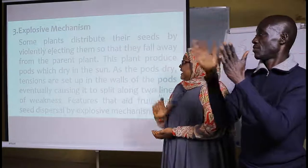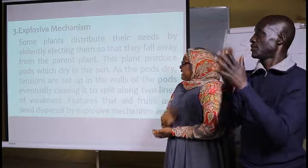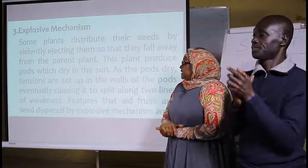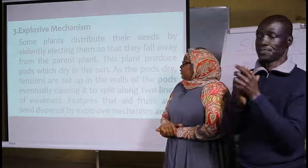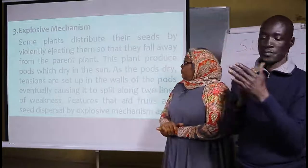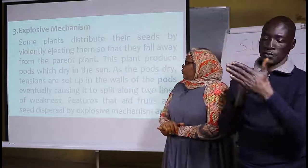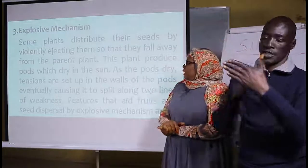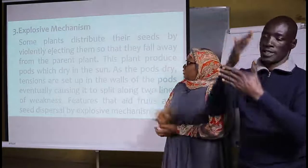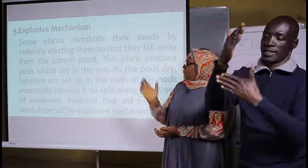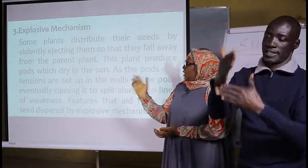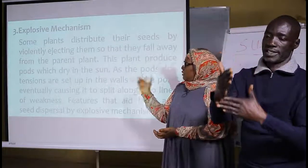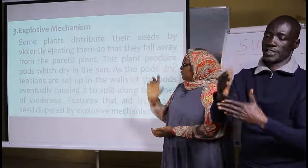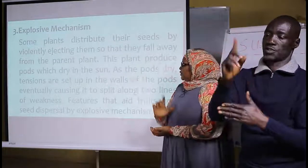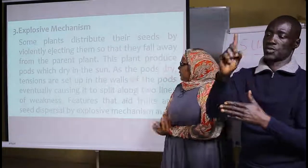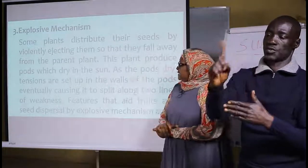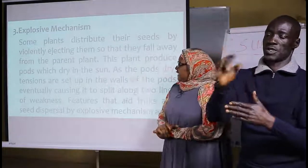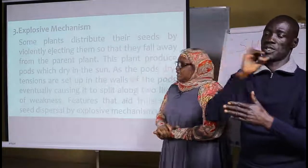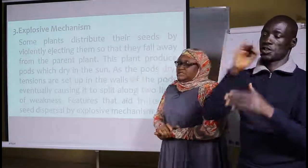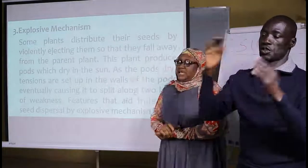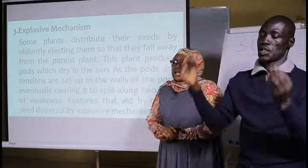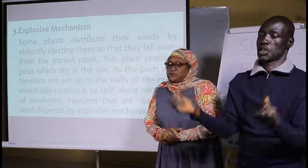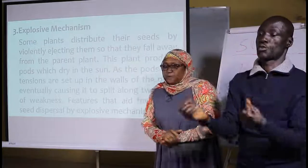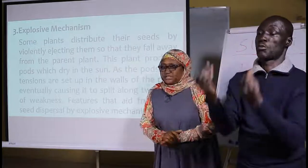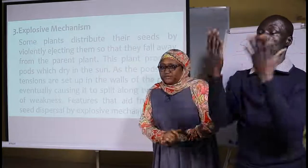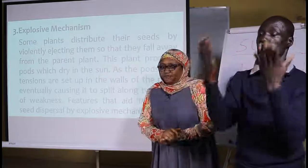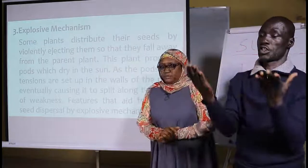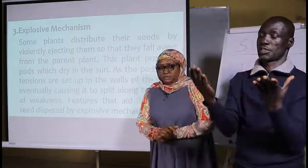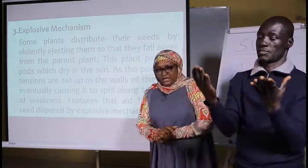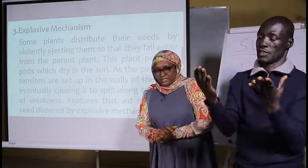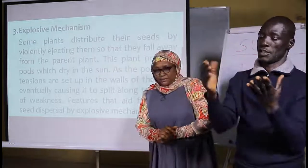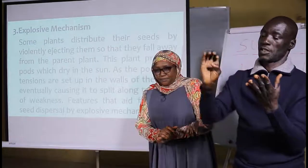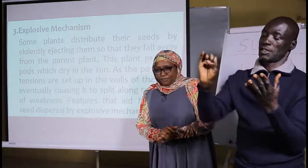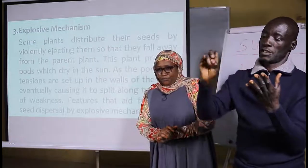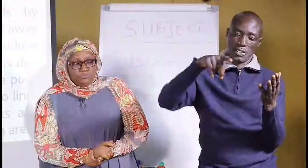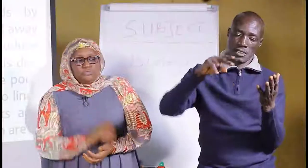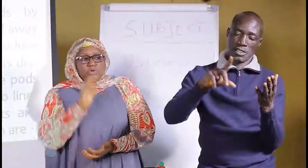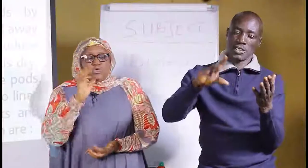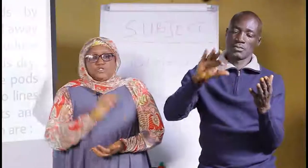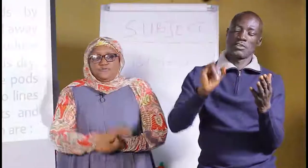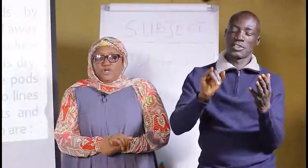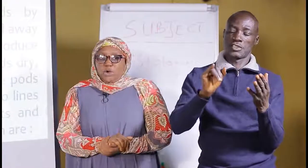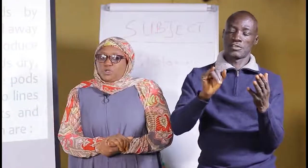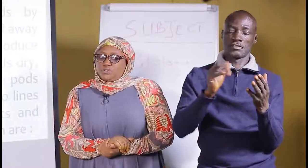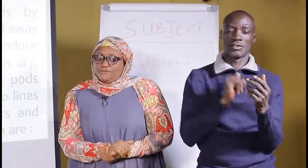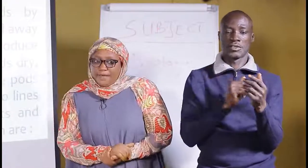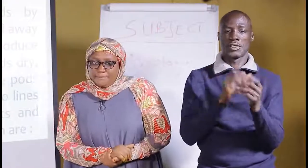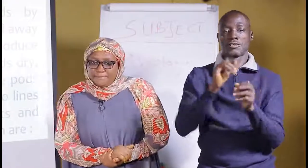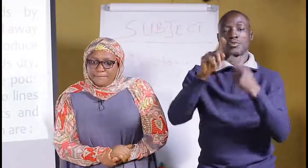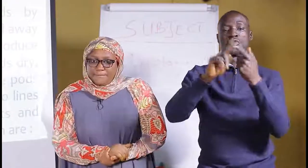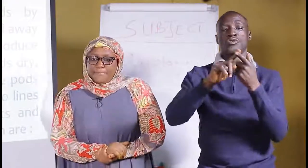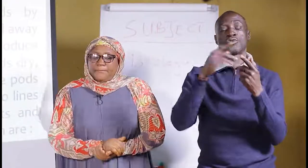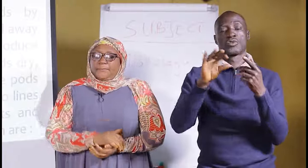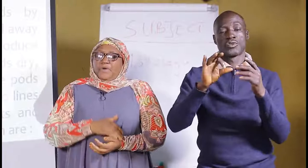Then the next agent of dispersal is explosive mechanism. Those of you that go to the